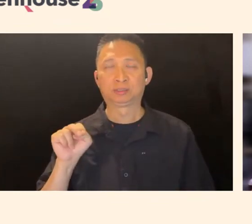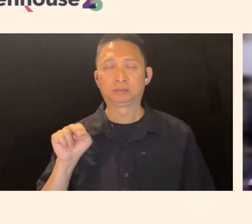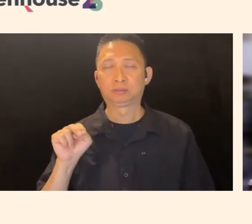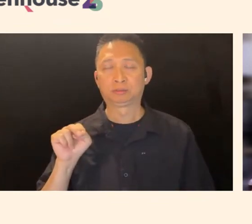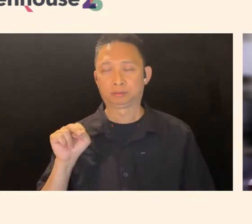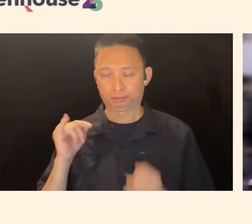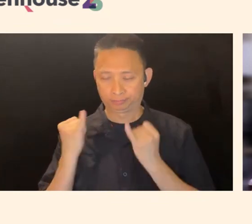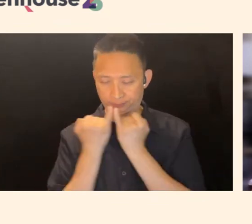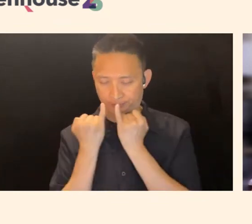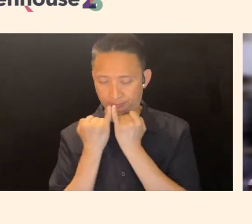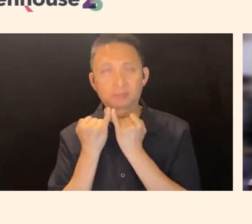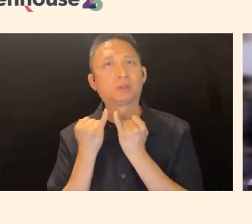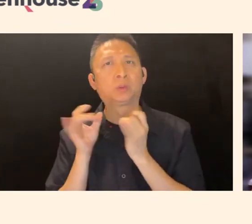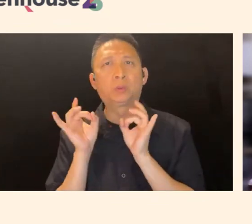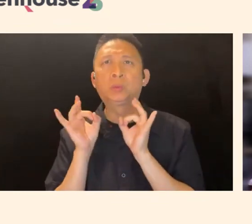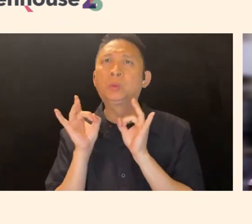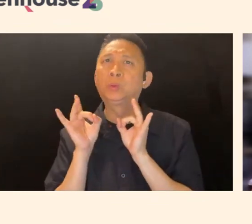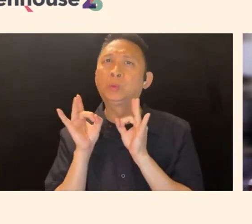aging population.